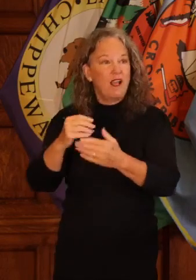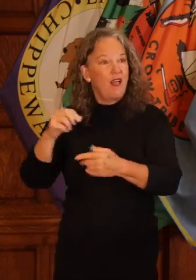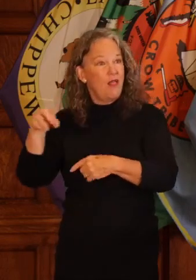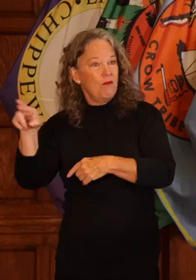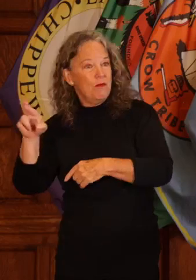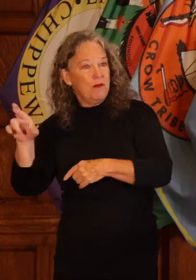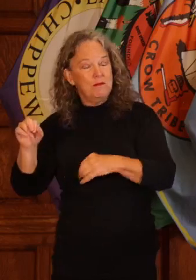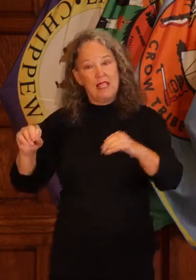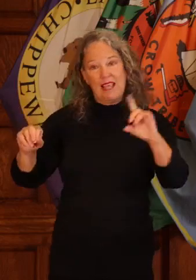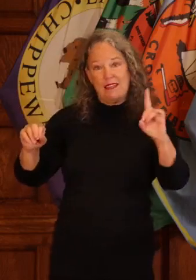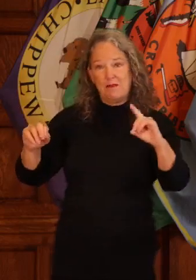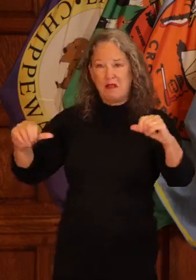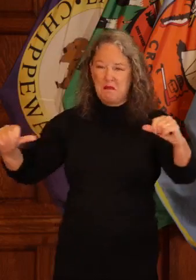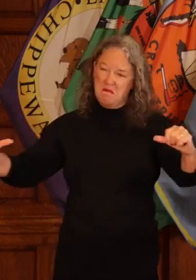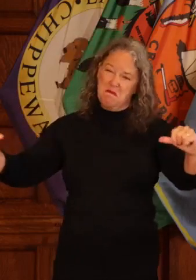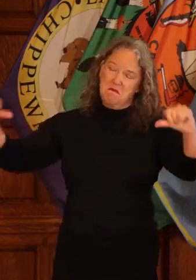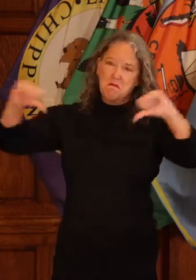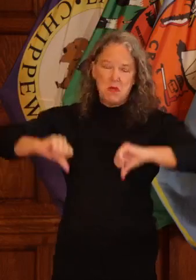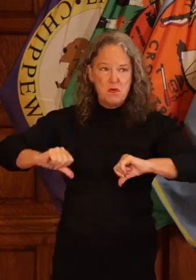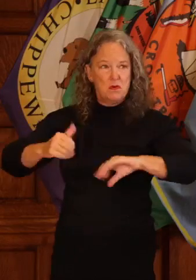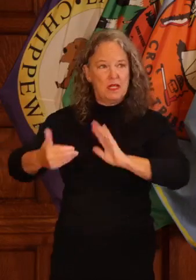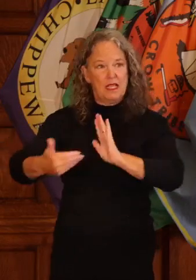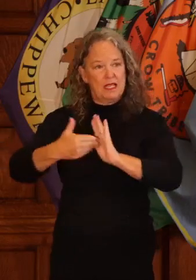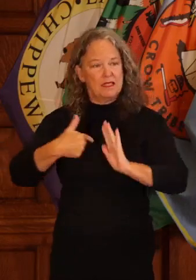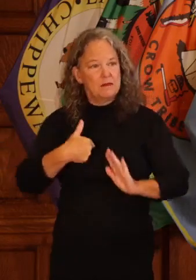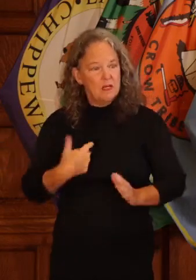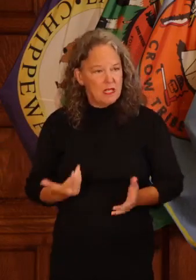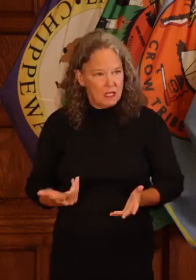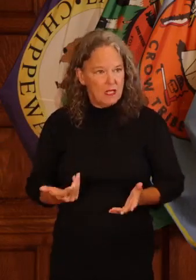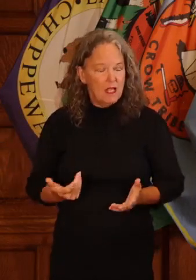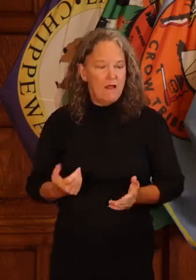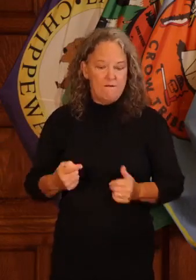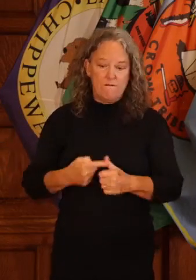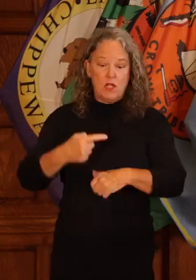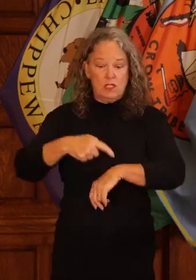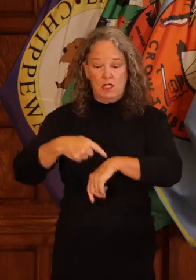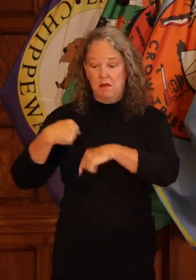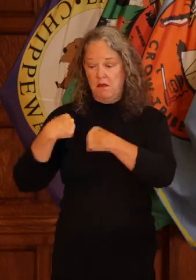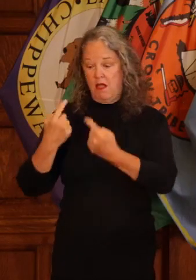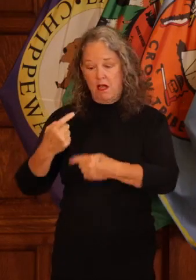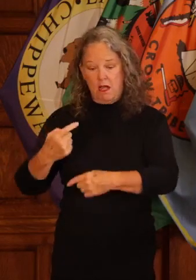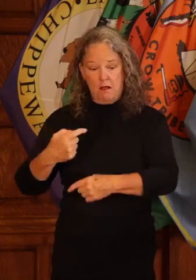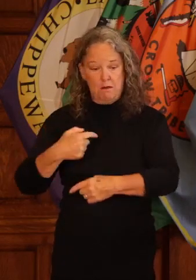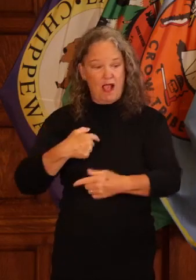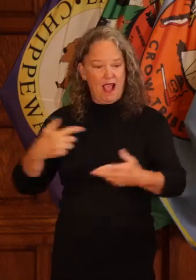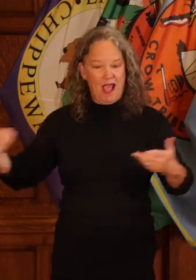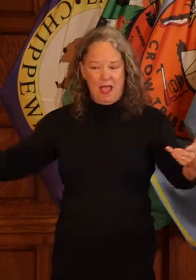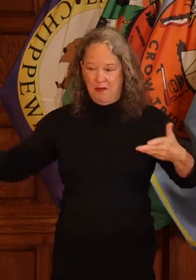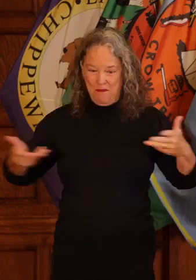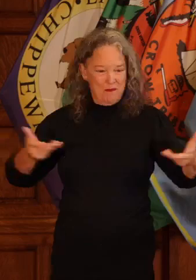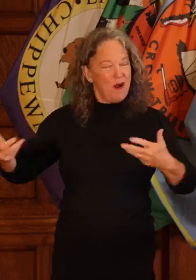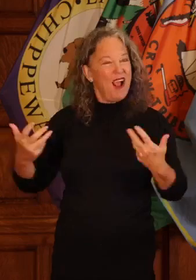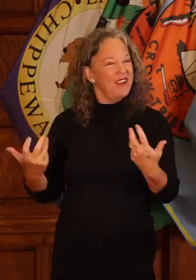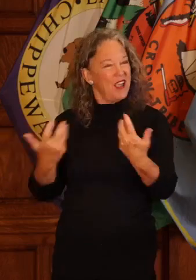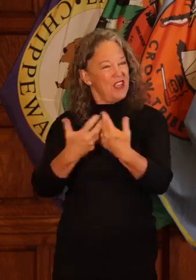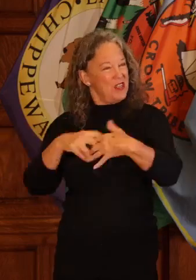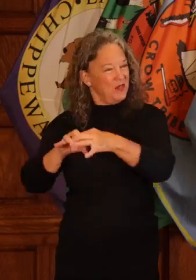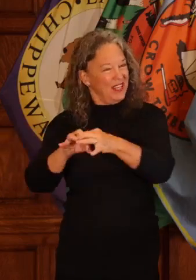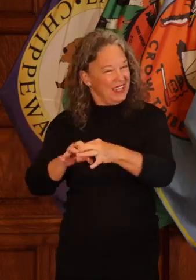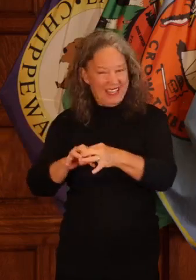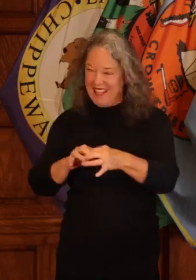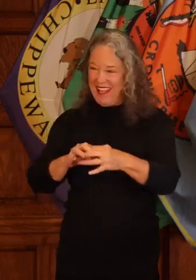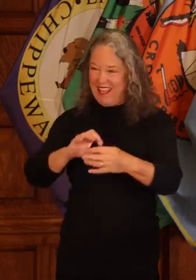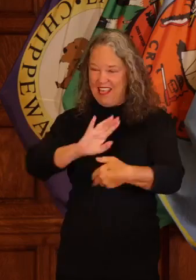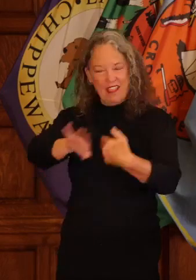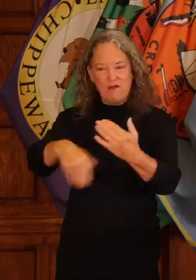Republicans and the Democrats. In a certain sense, I brought, for the first time in a long time, brought unity to Capitol Hill. They were all in